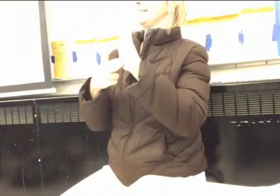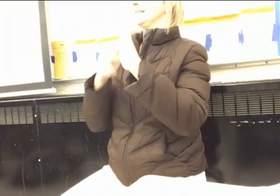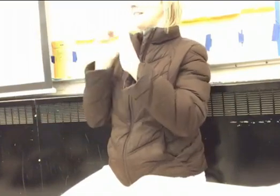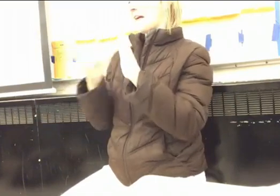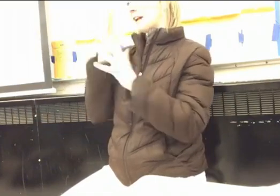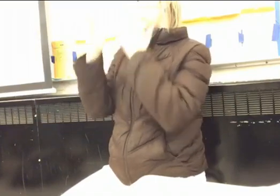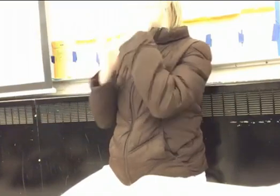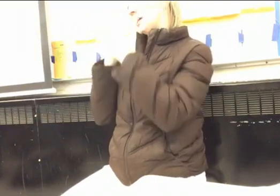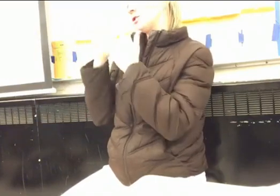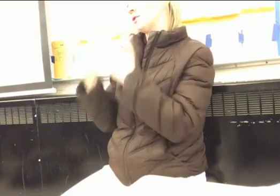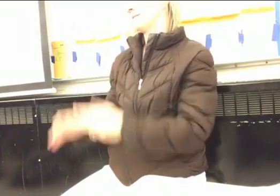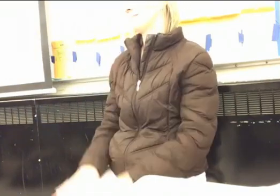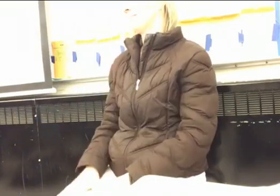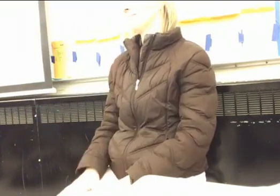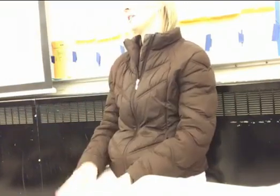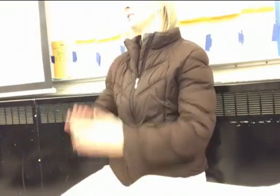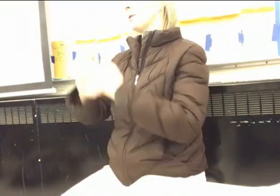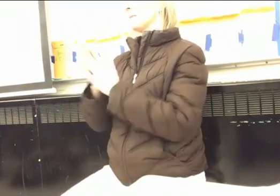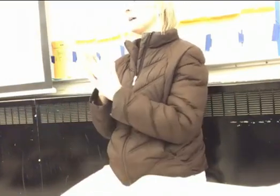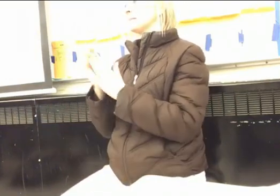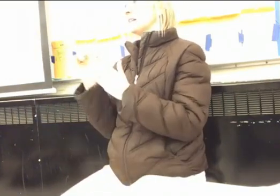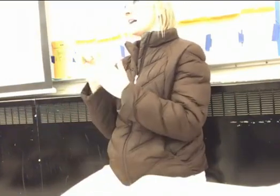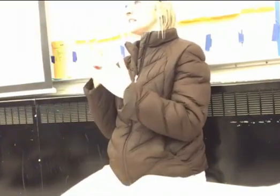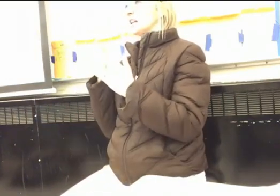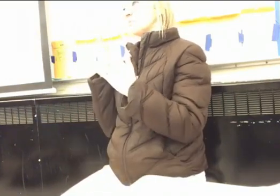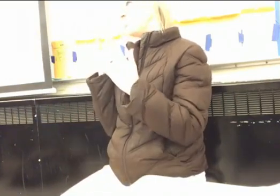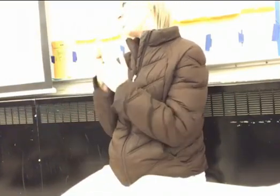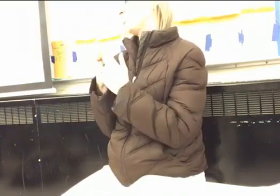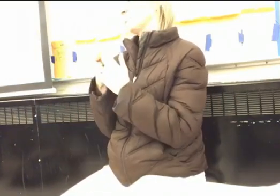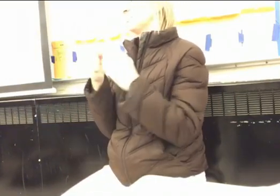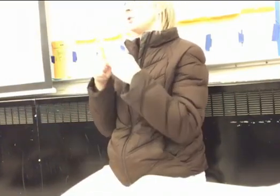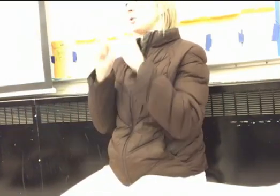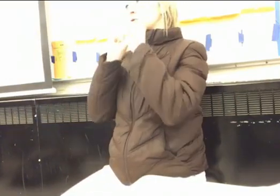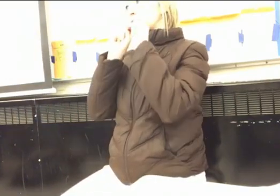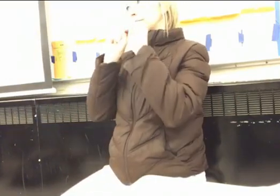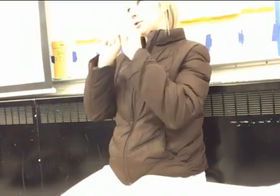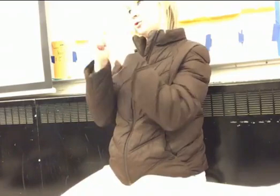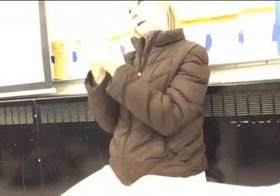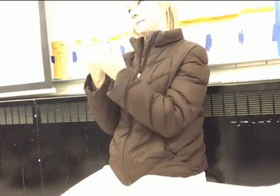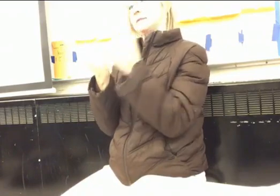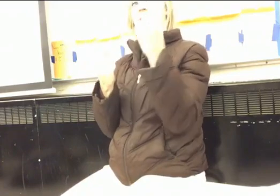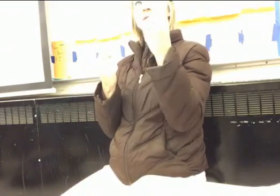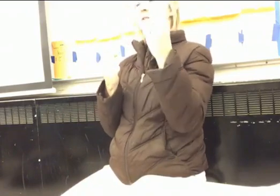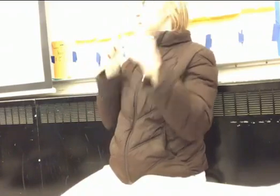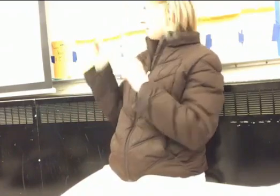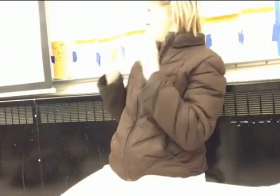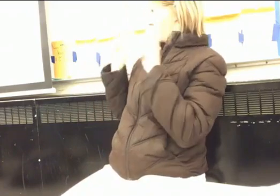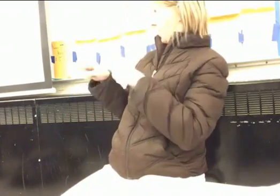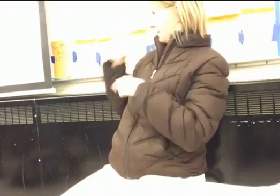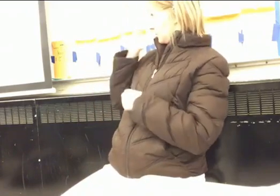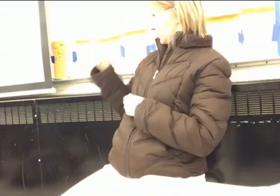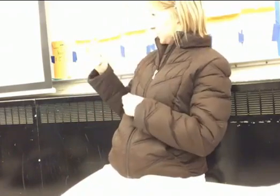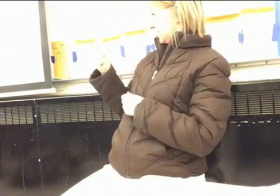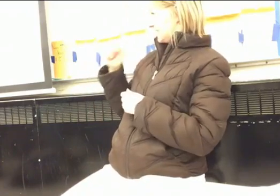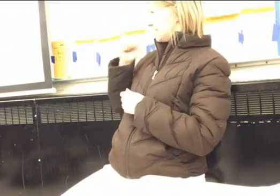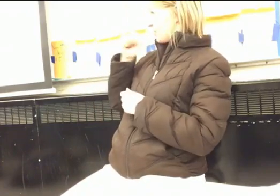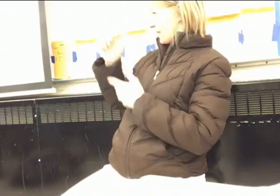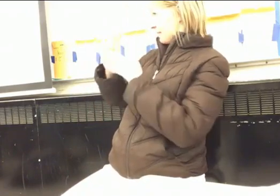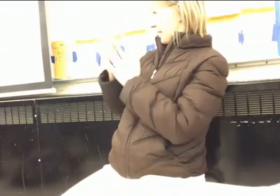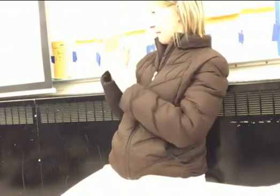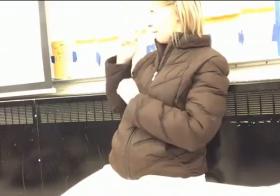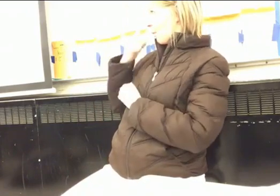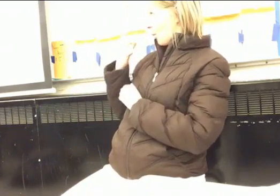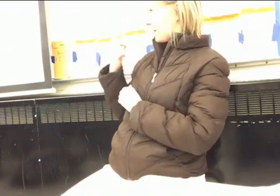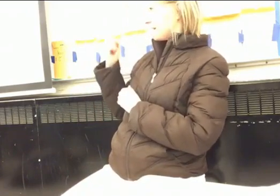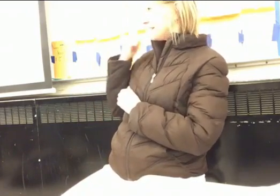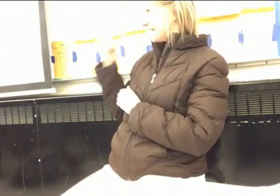So it really kind of becomes the last stick-it to these native tribes. Yes? People that are coming to see this show, don't they get bored of seeing the